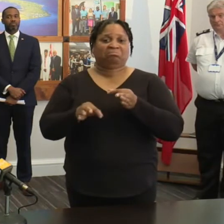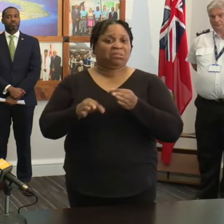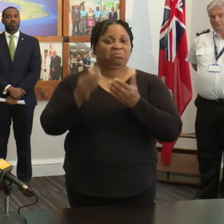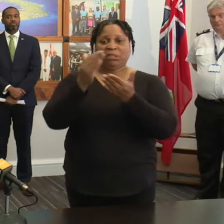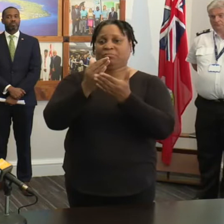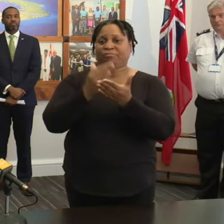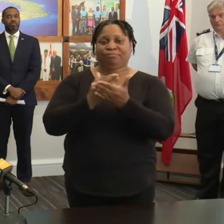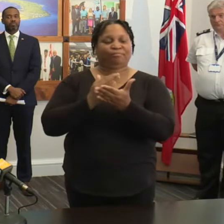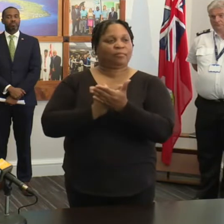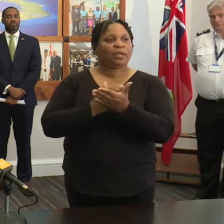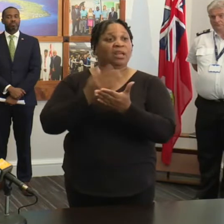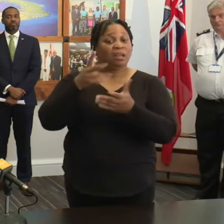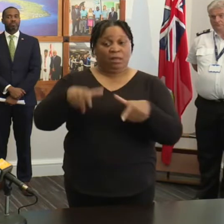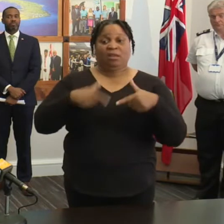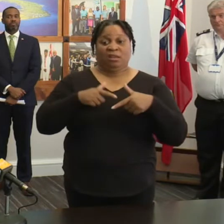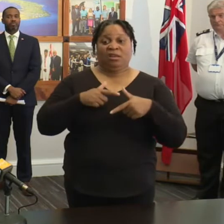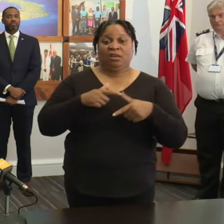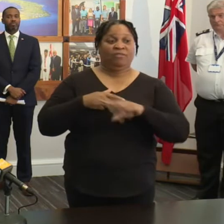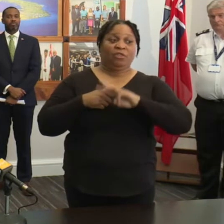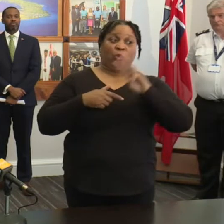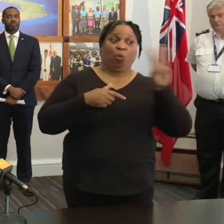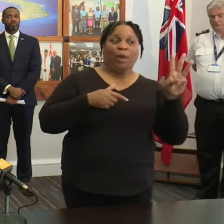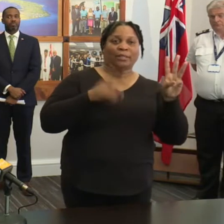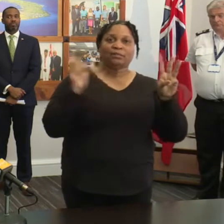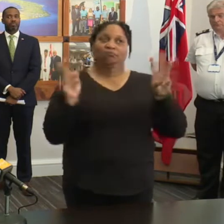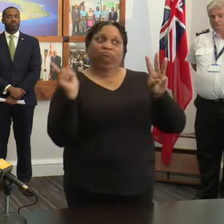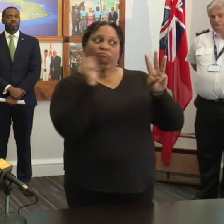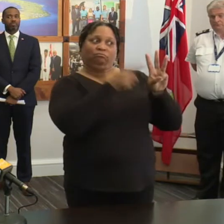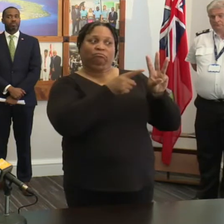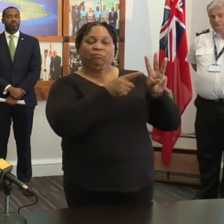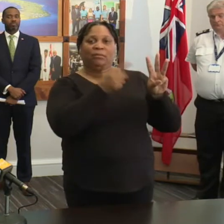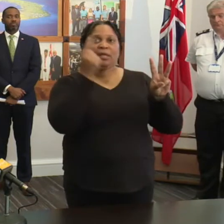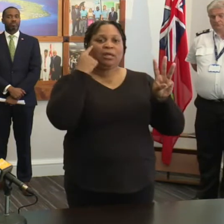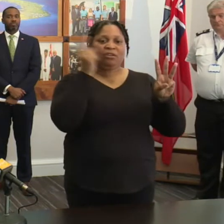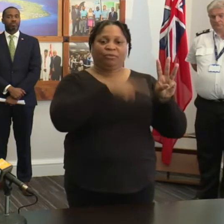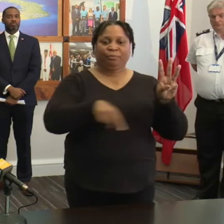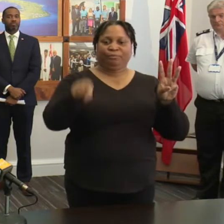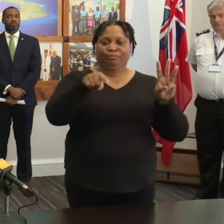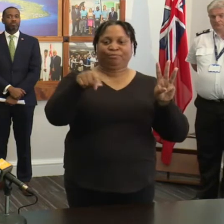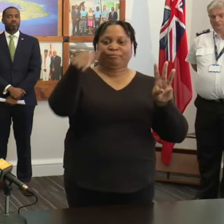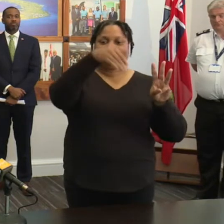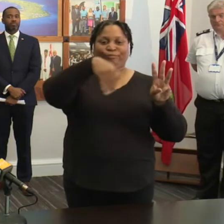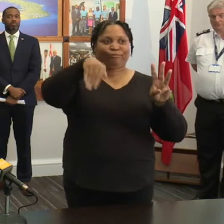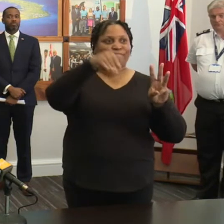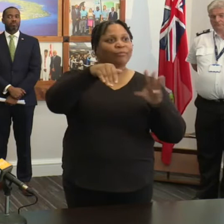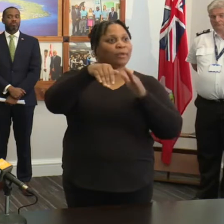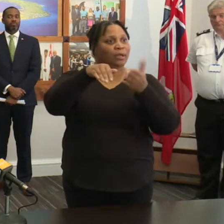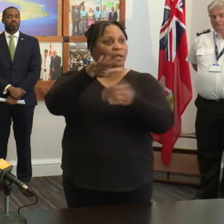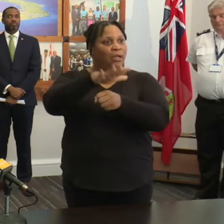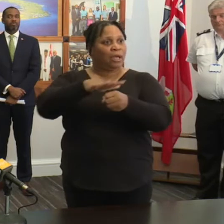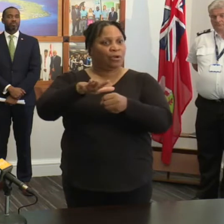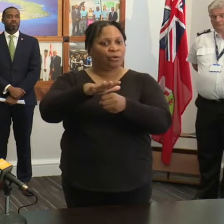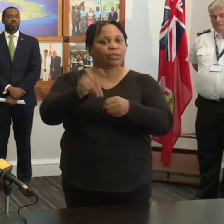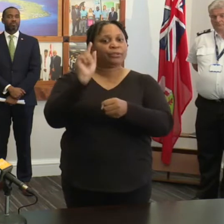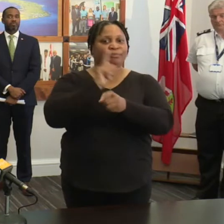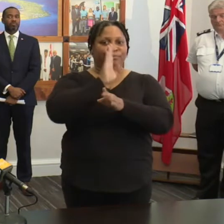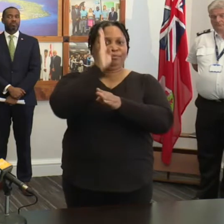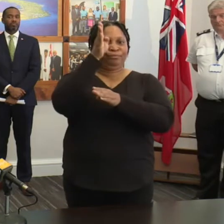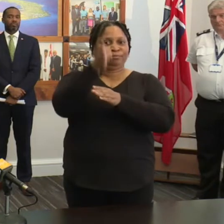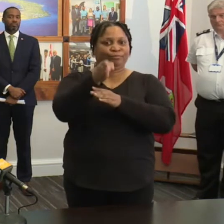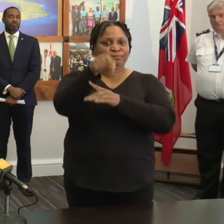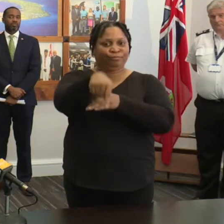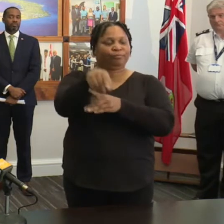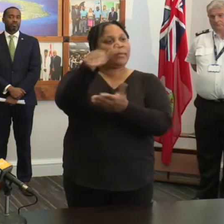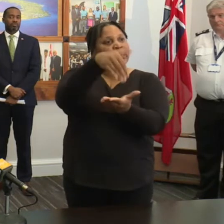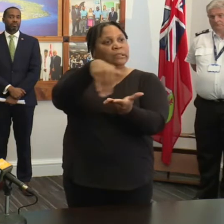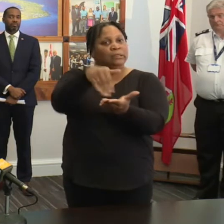guidelines. If you live in the West, go to a grocery store in the West. If you live in the central parishes, go to a grocery store in the central parishes. If